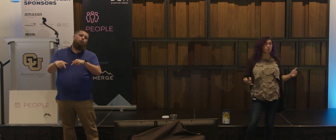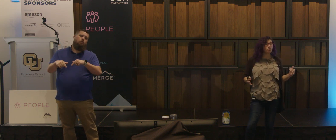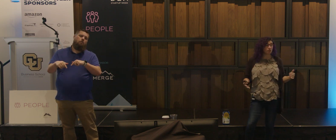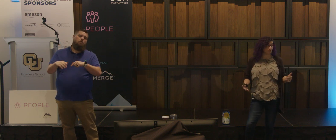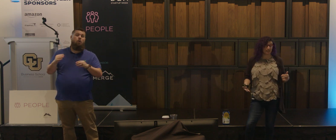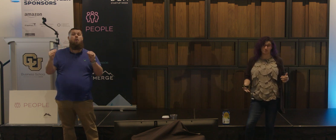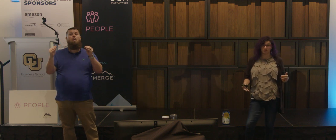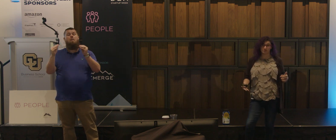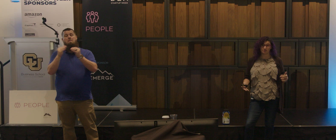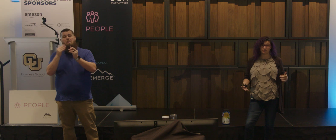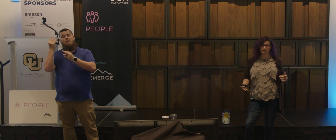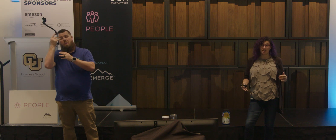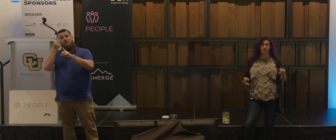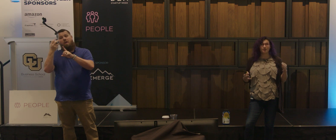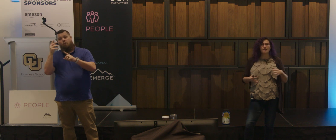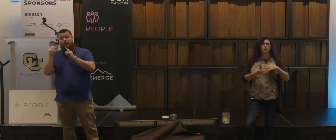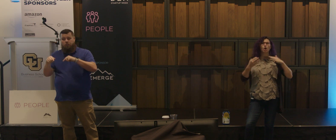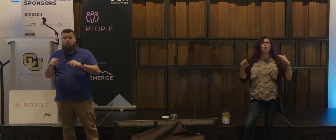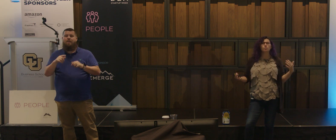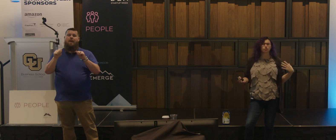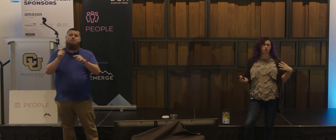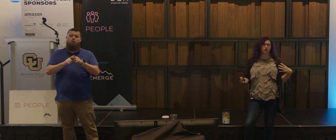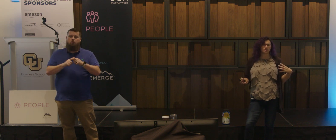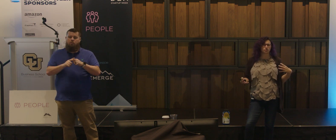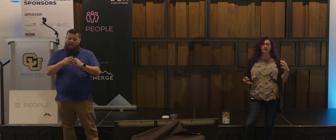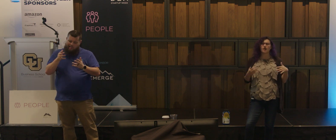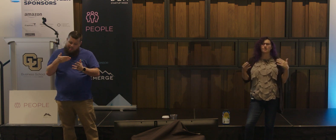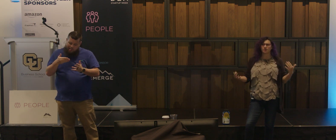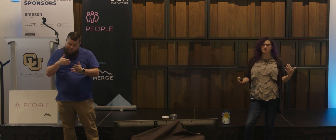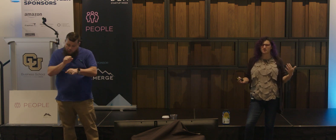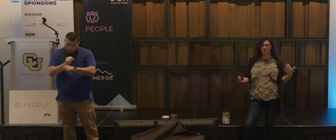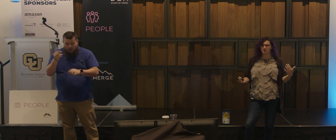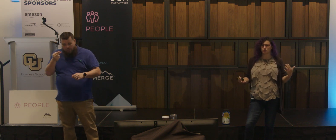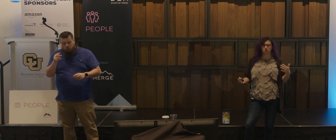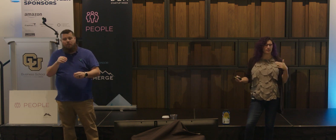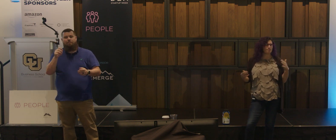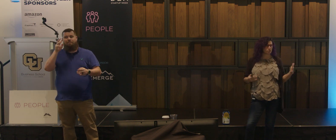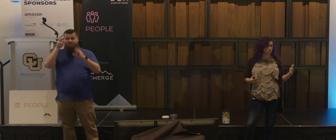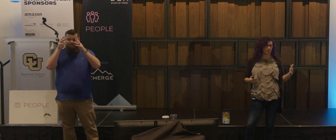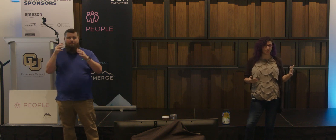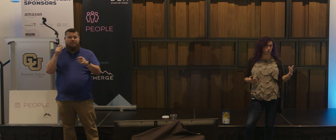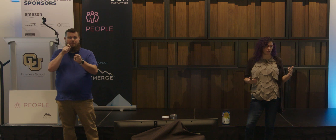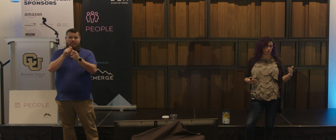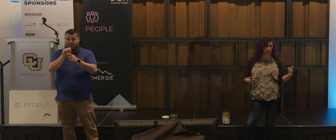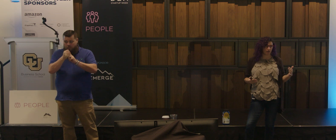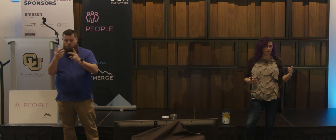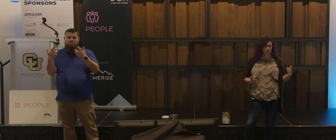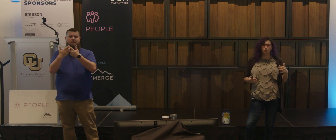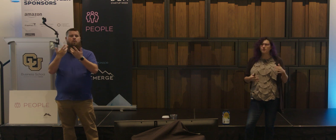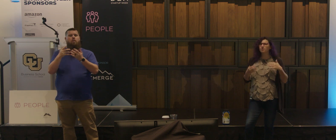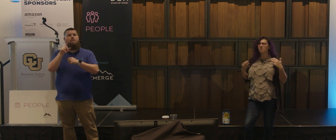be more thoughtful answers. They'll be able to comb through their work history and come up with a specific situation that meshes with the thing you're looking